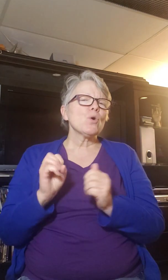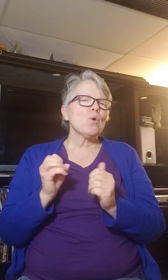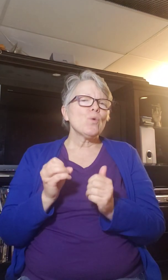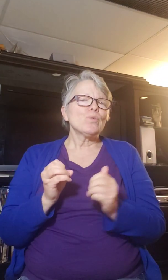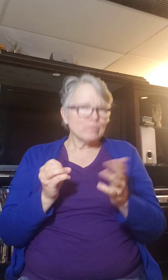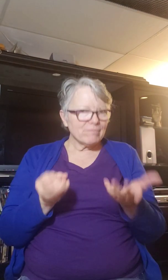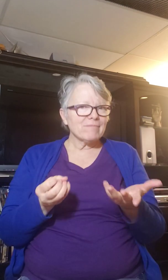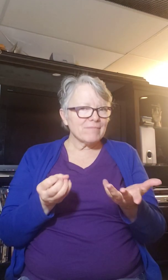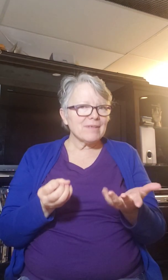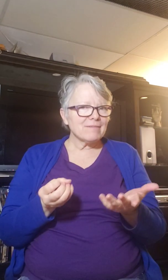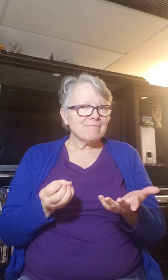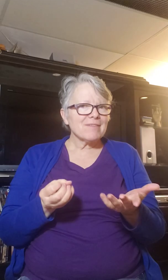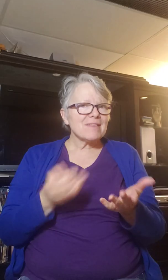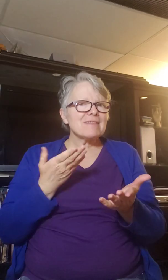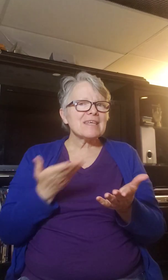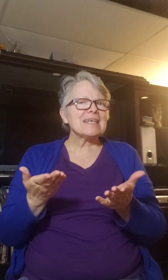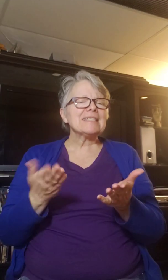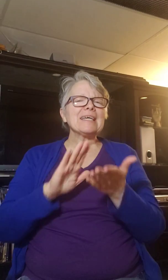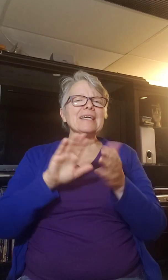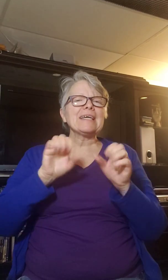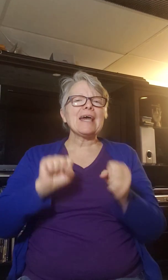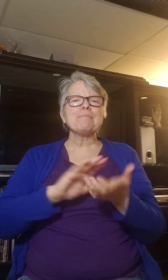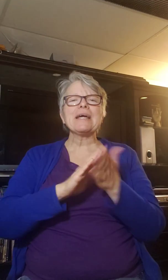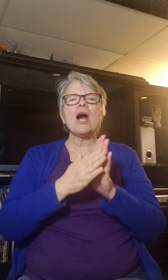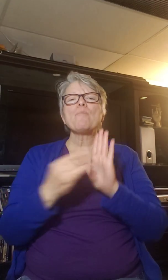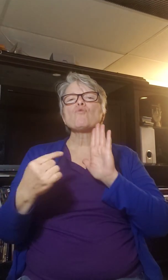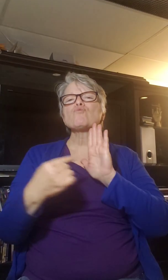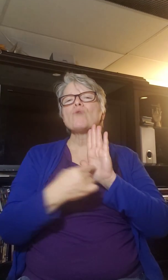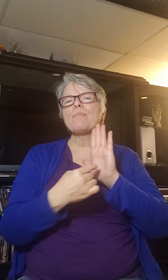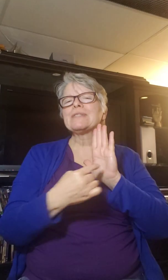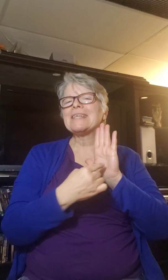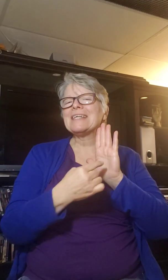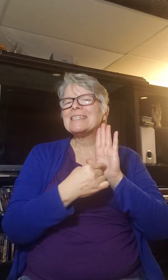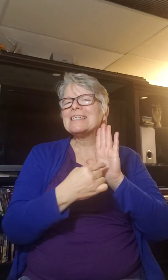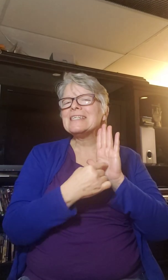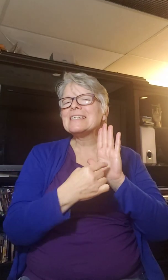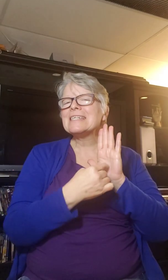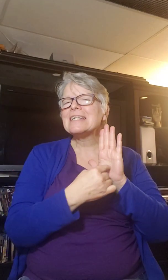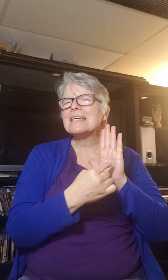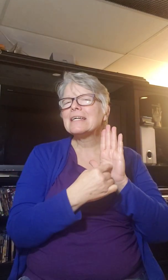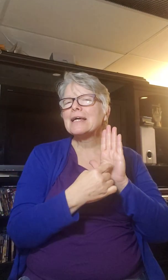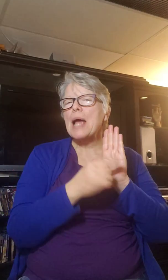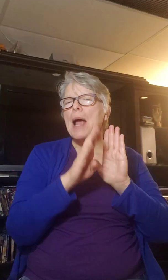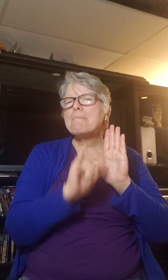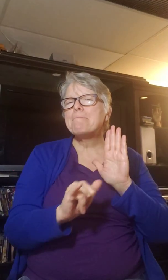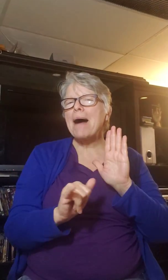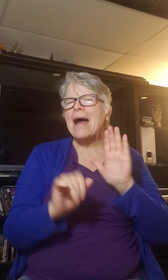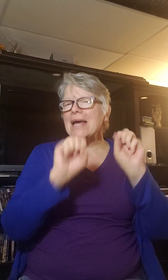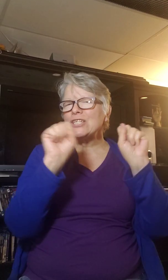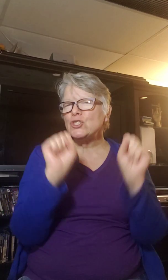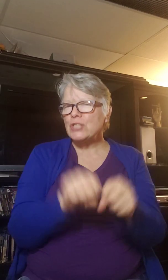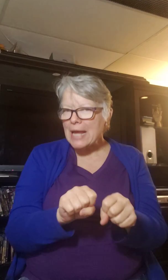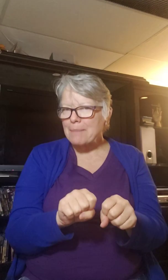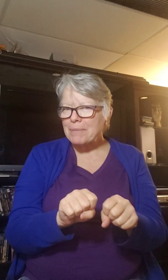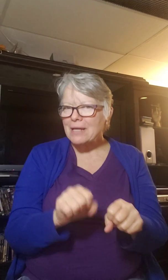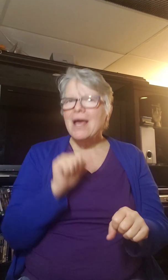So things can become represented by a shape